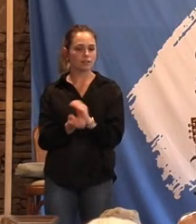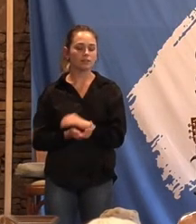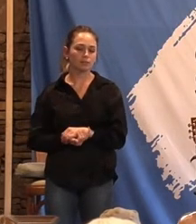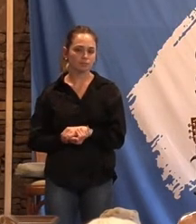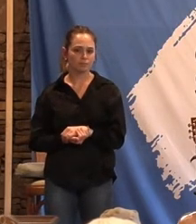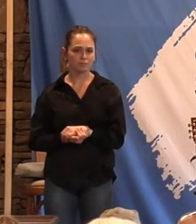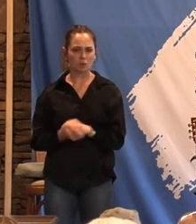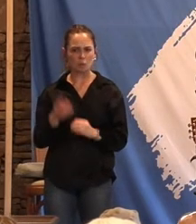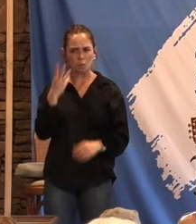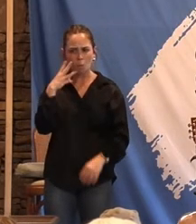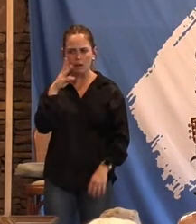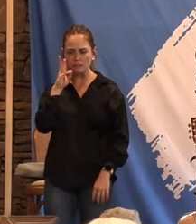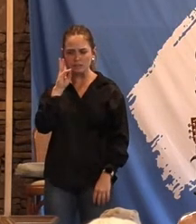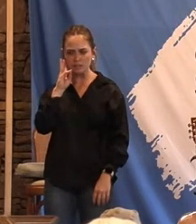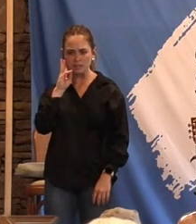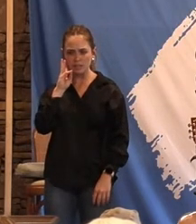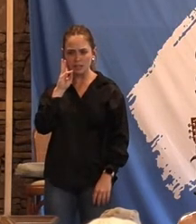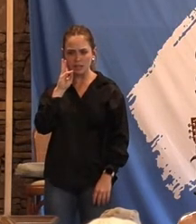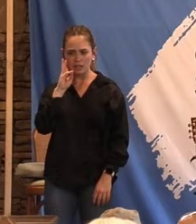Wine?